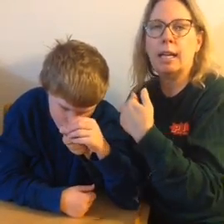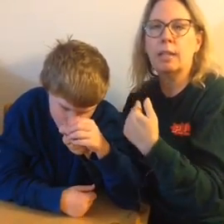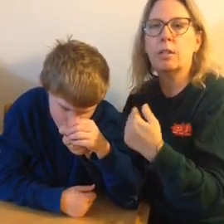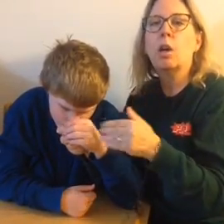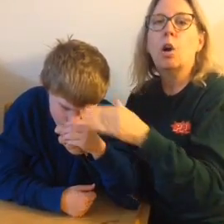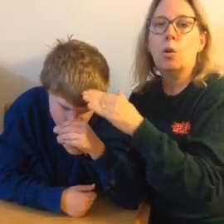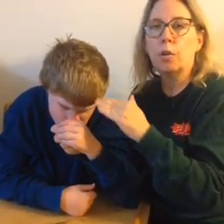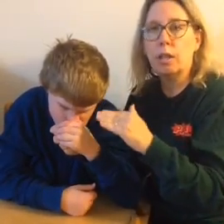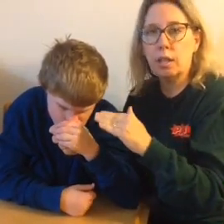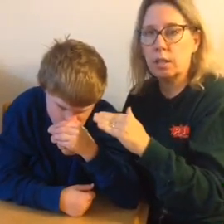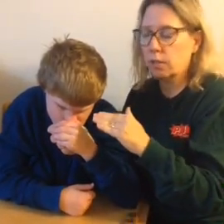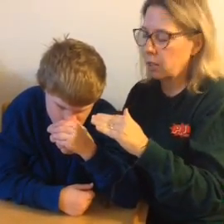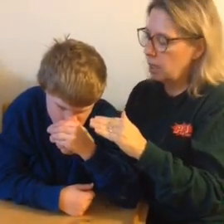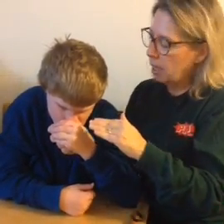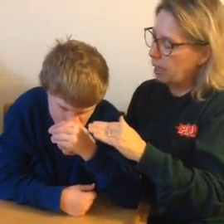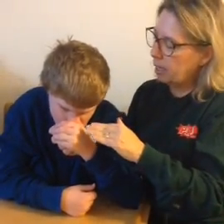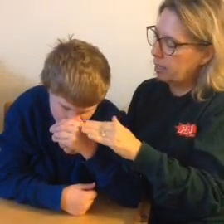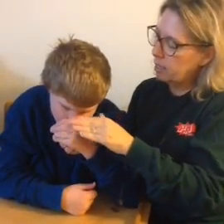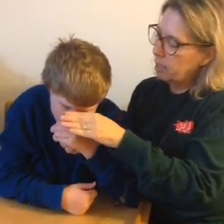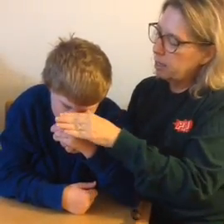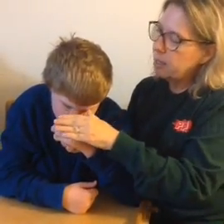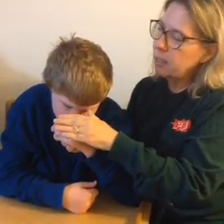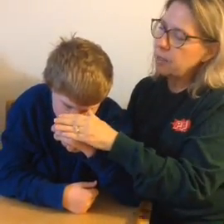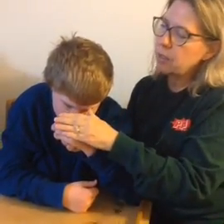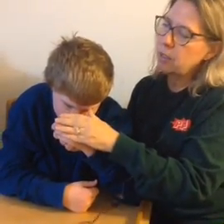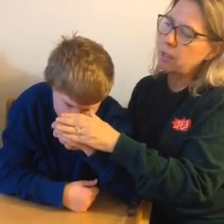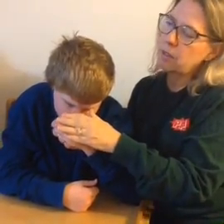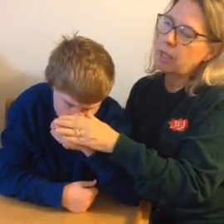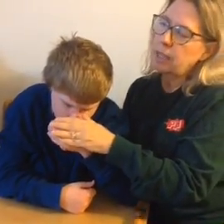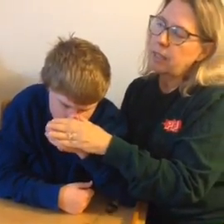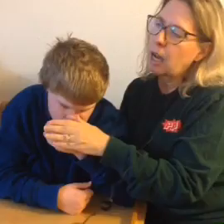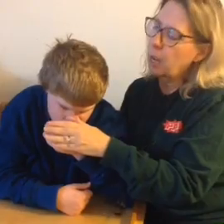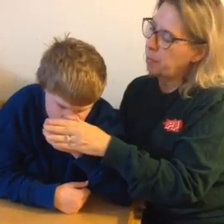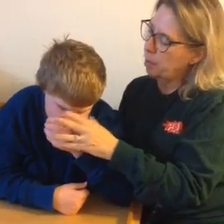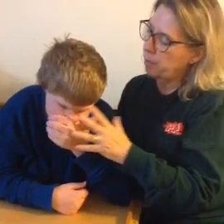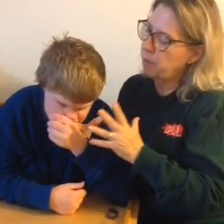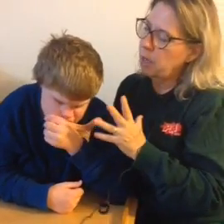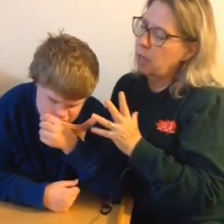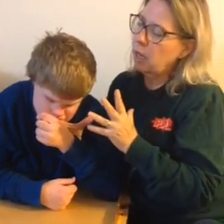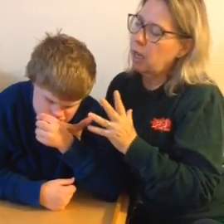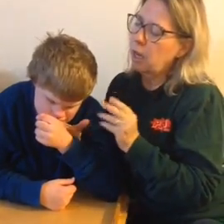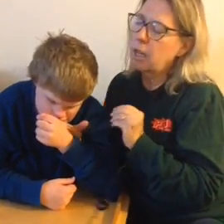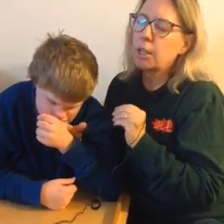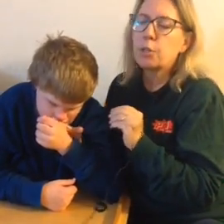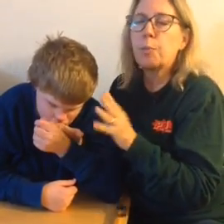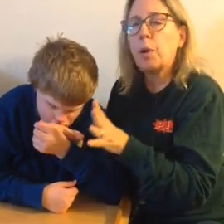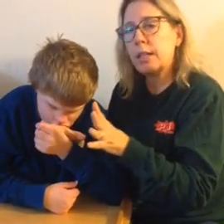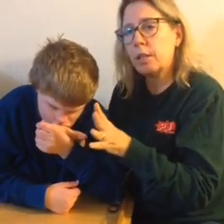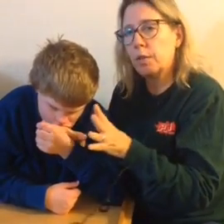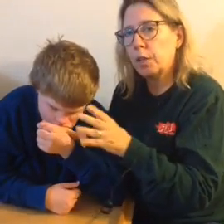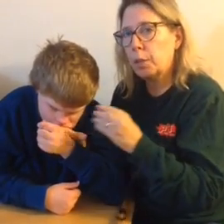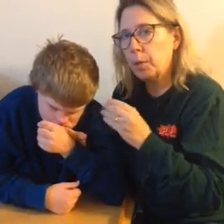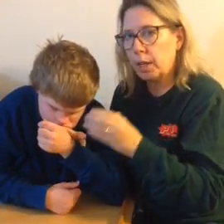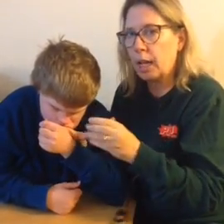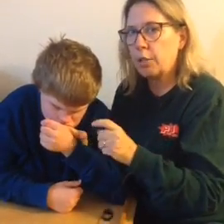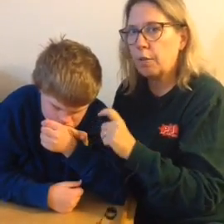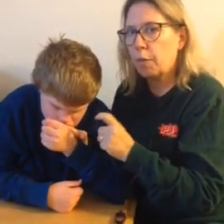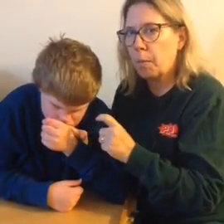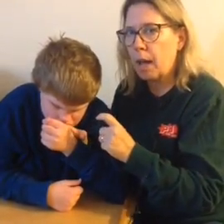hands over his. And this is a type of expressive communication for